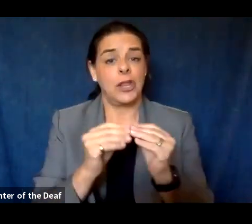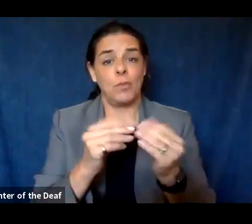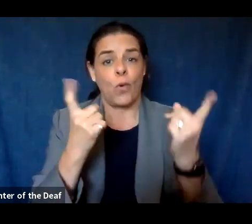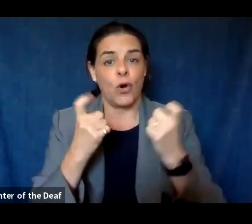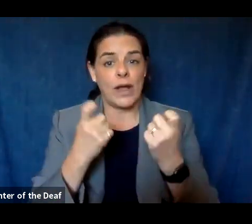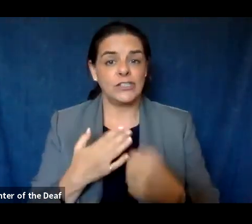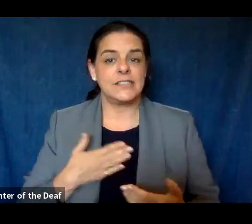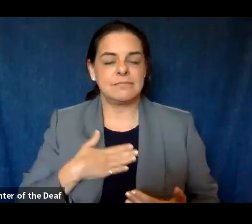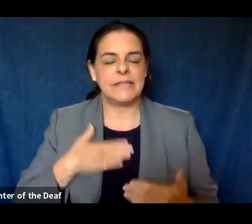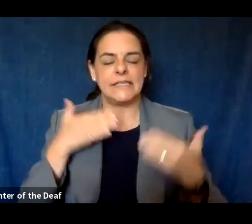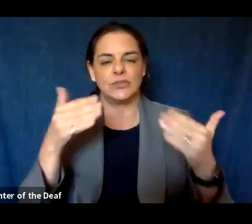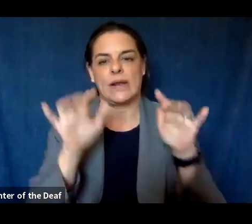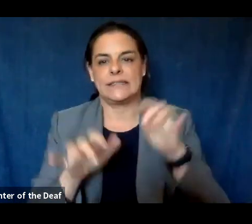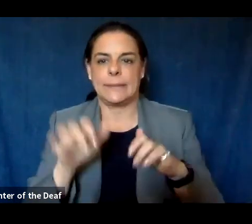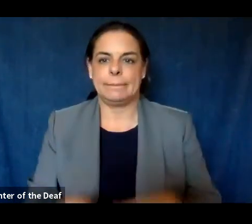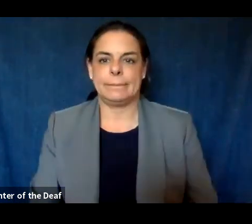feature.